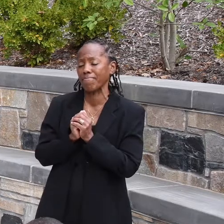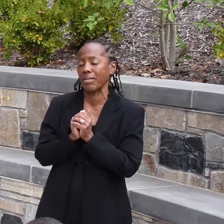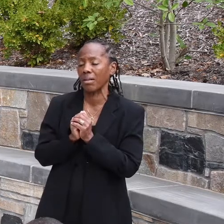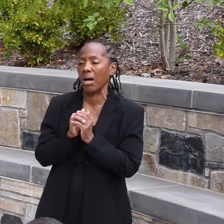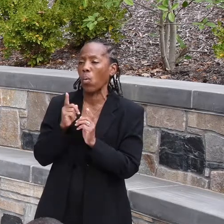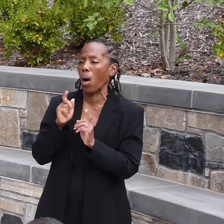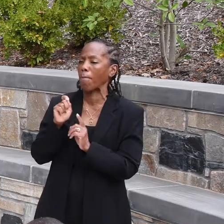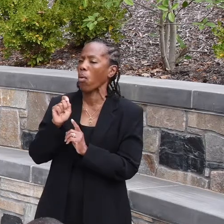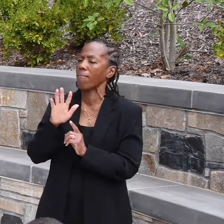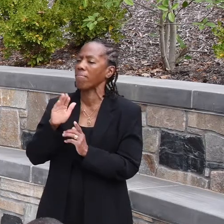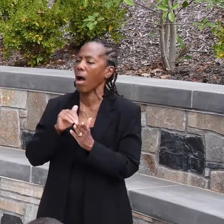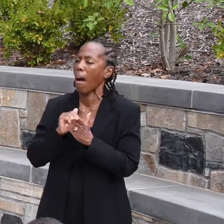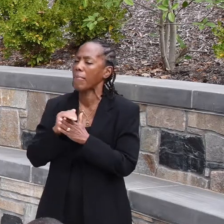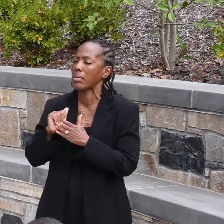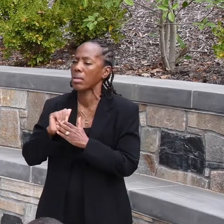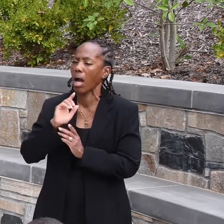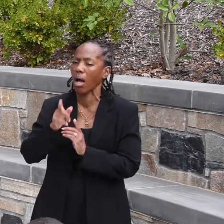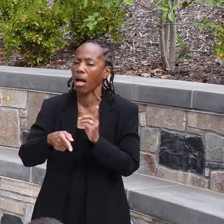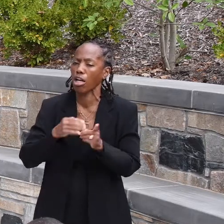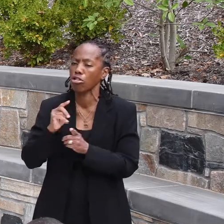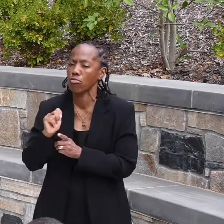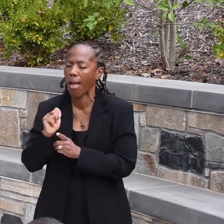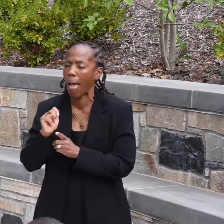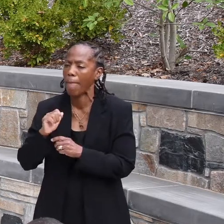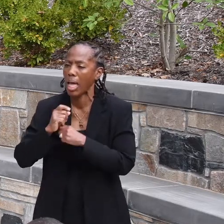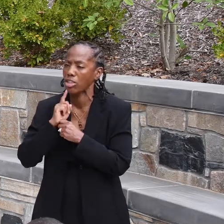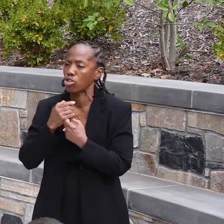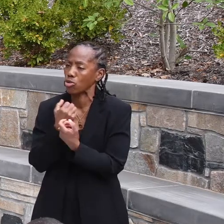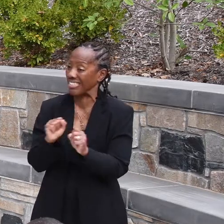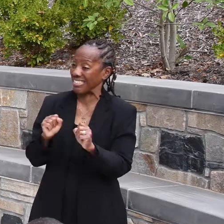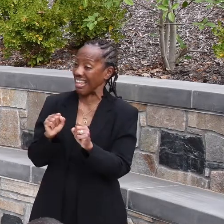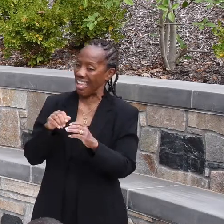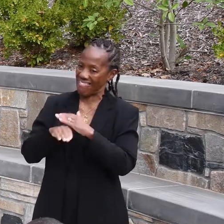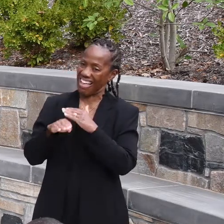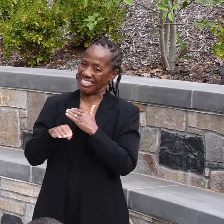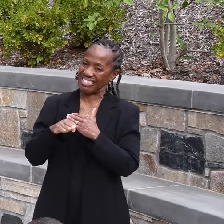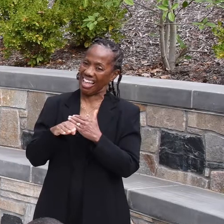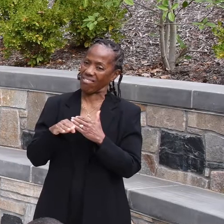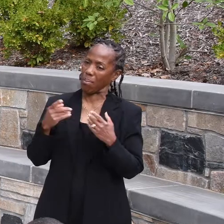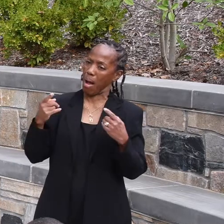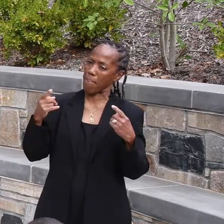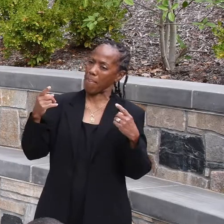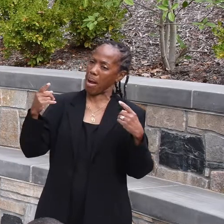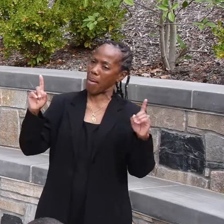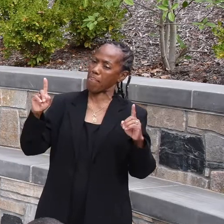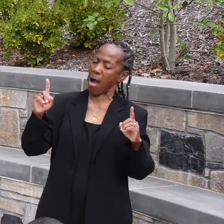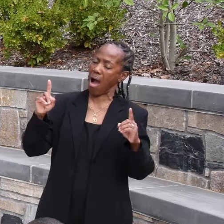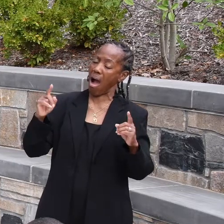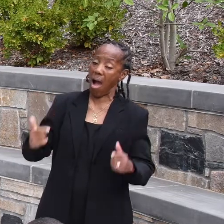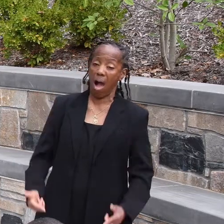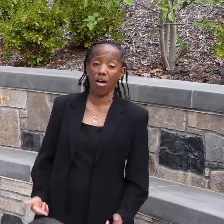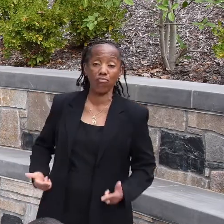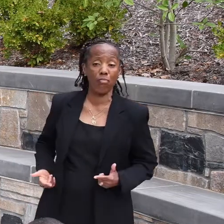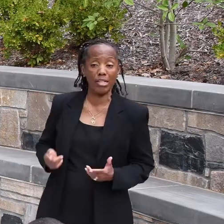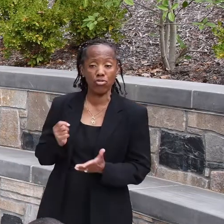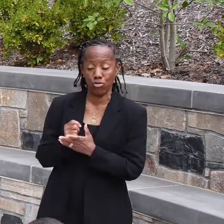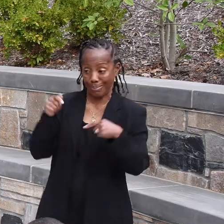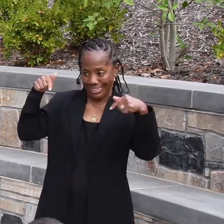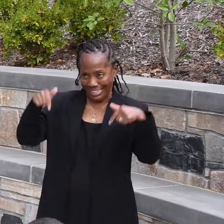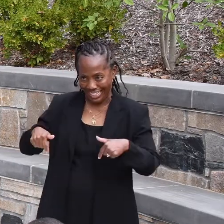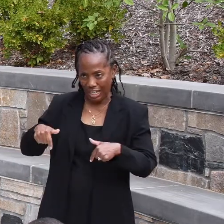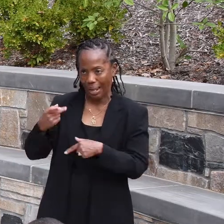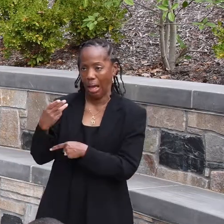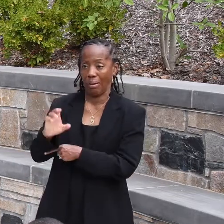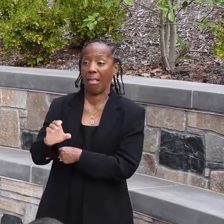These $1.5 million in grants will ensure safe, accessible, and successful residential treatment right